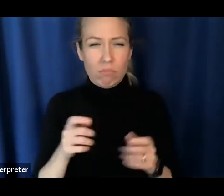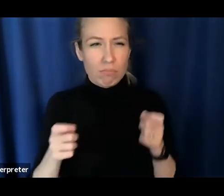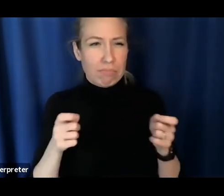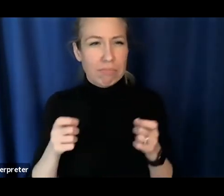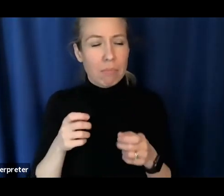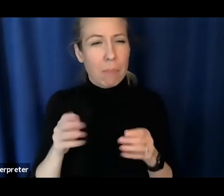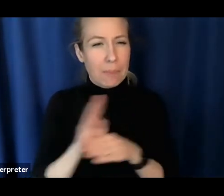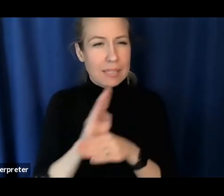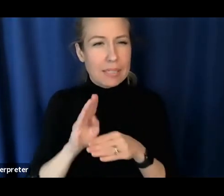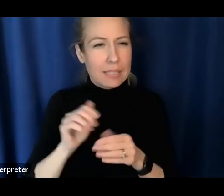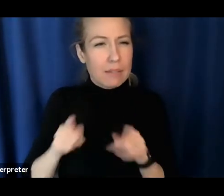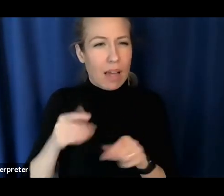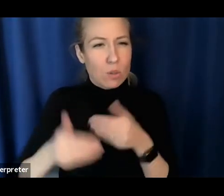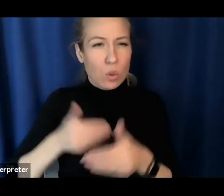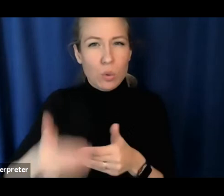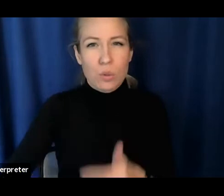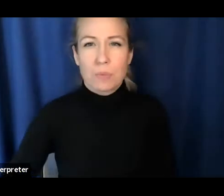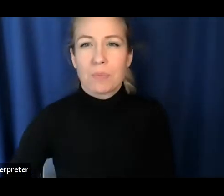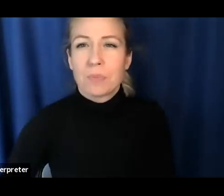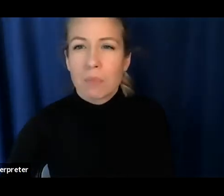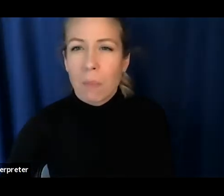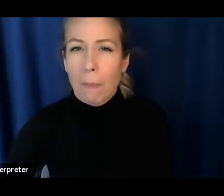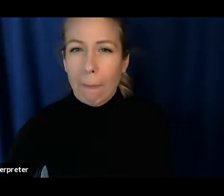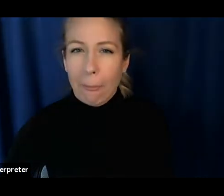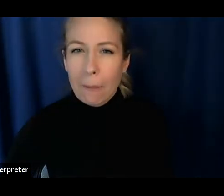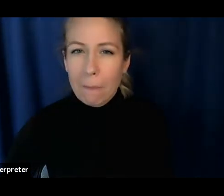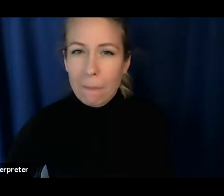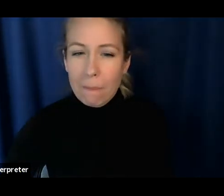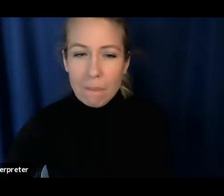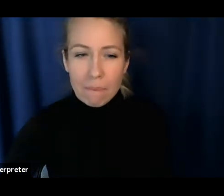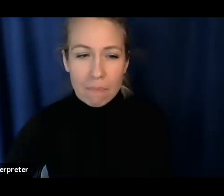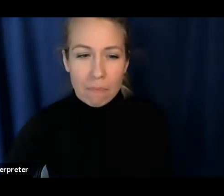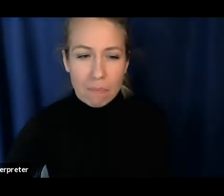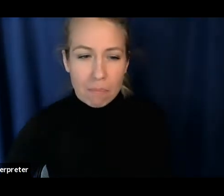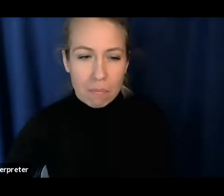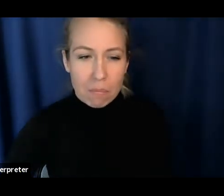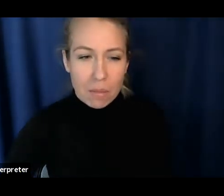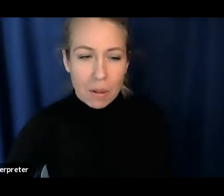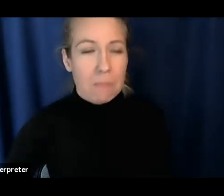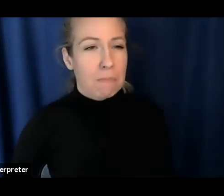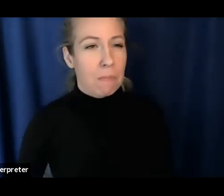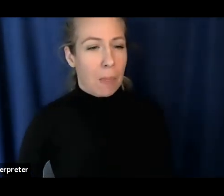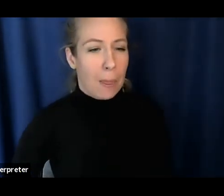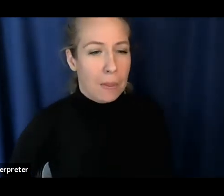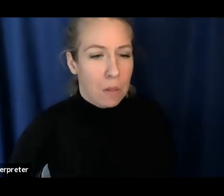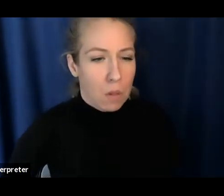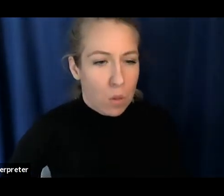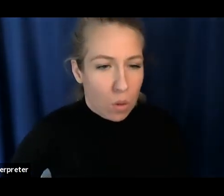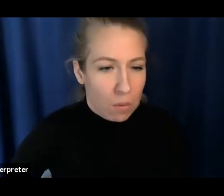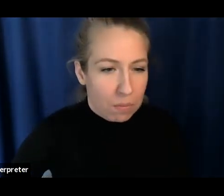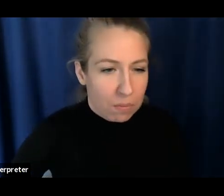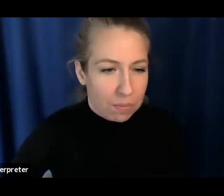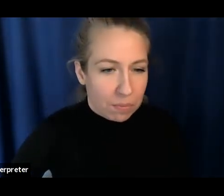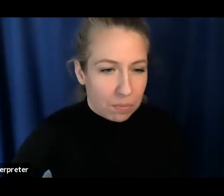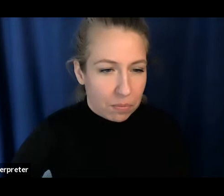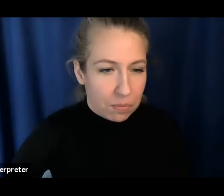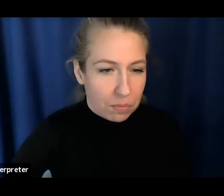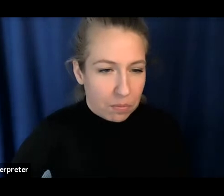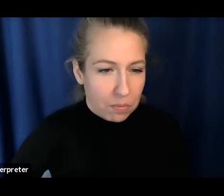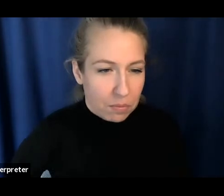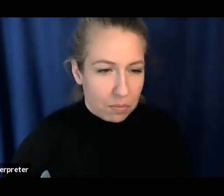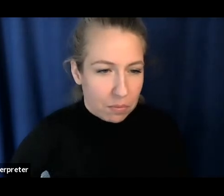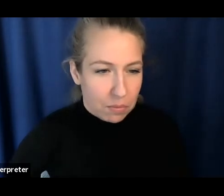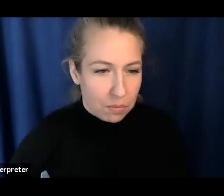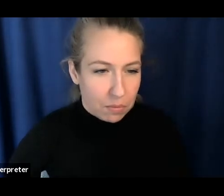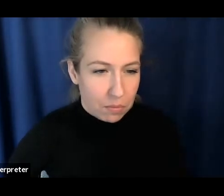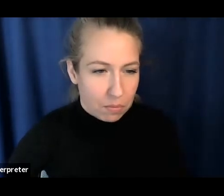Yep, Governor, the thing that I'll just add is that I think, we're providing data, the